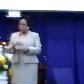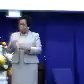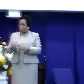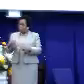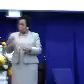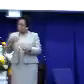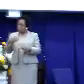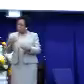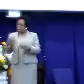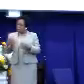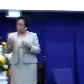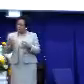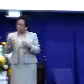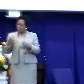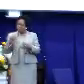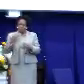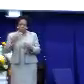subjects in school.